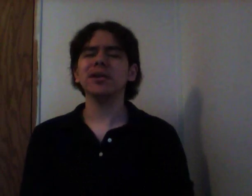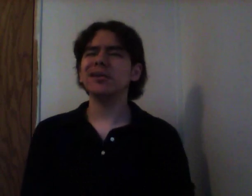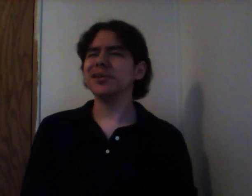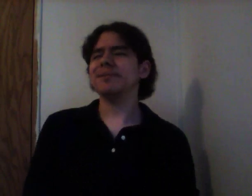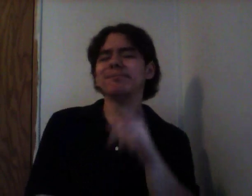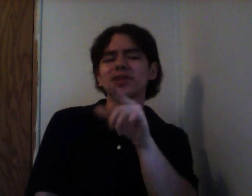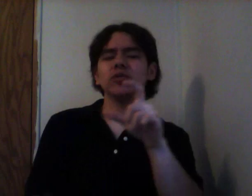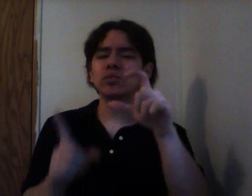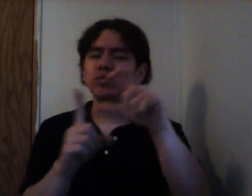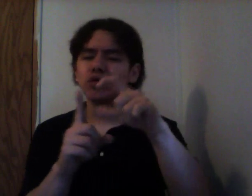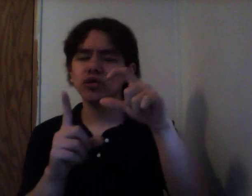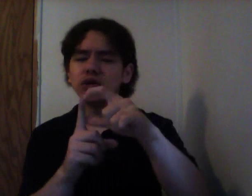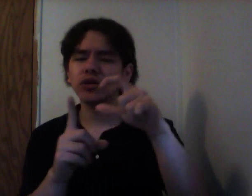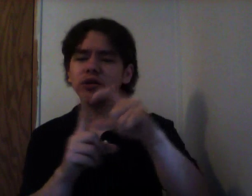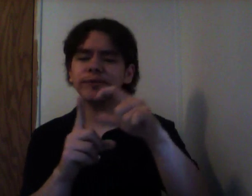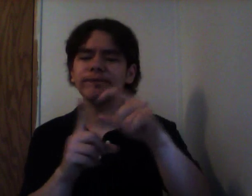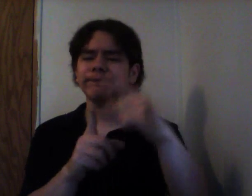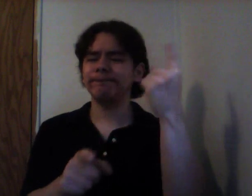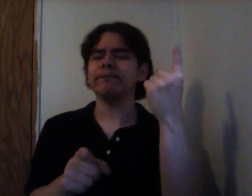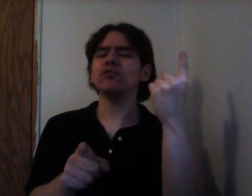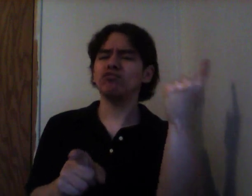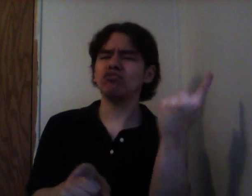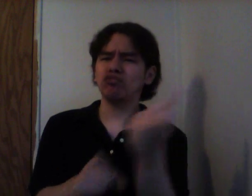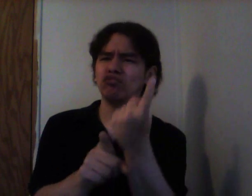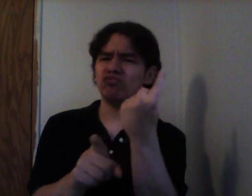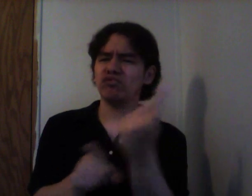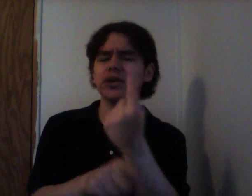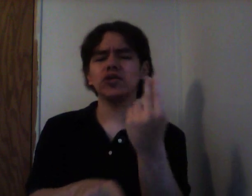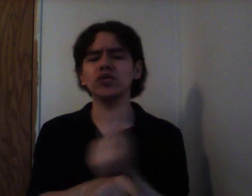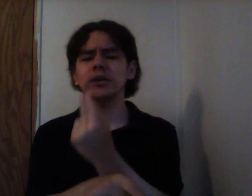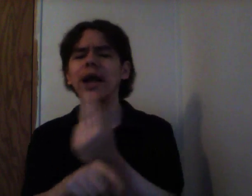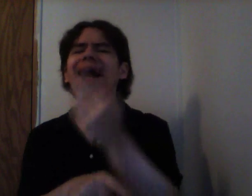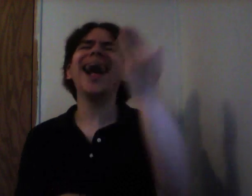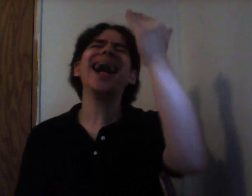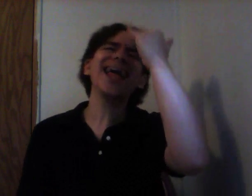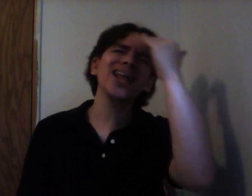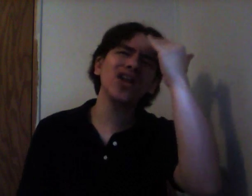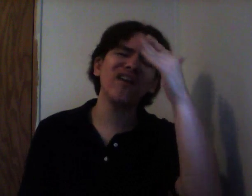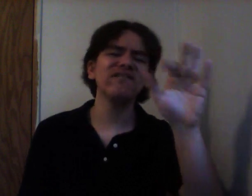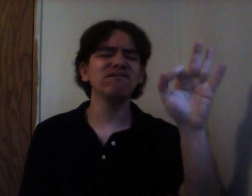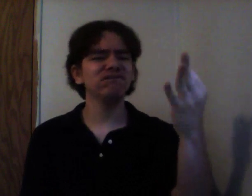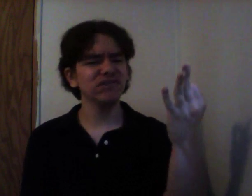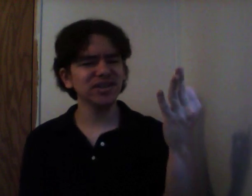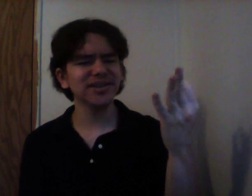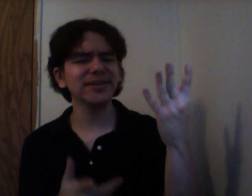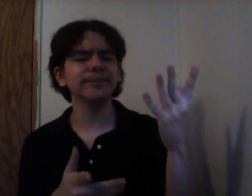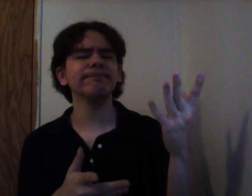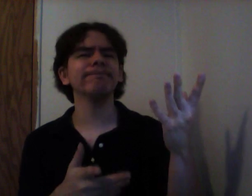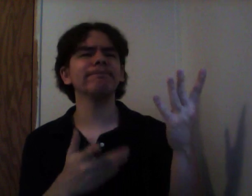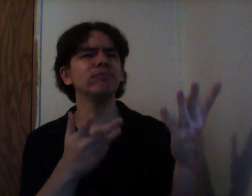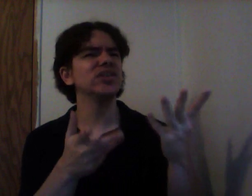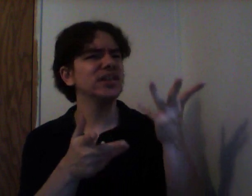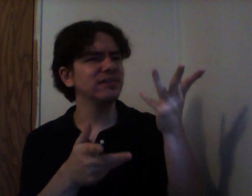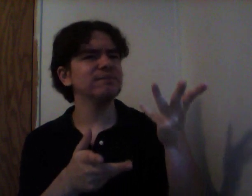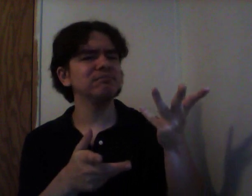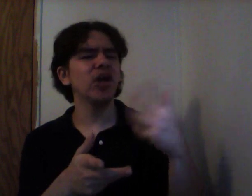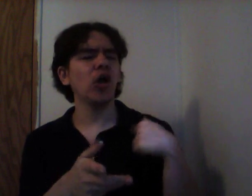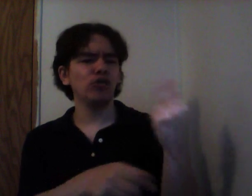word right, because I know from French I might use it this way, but am I sure in Spanish? So I have the